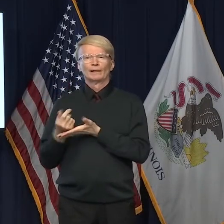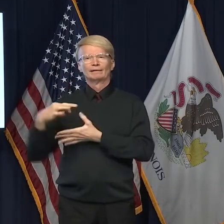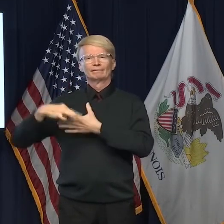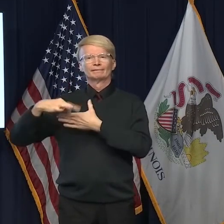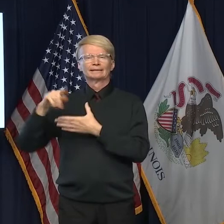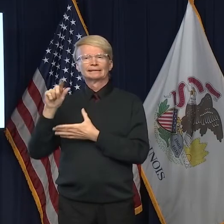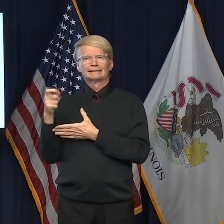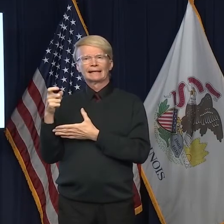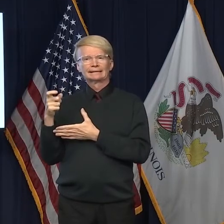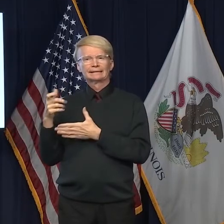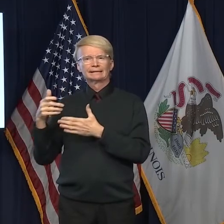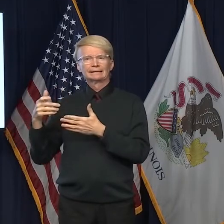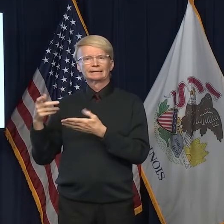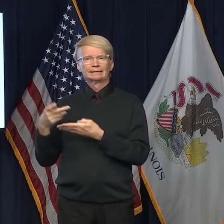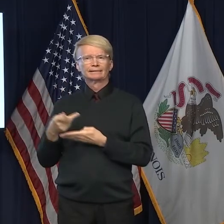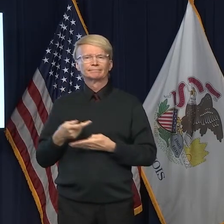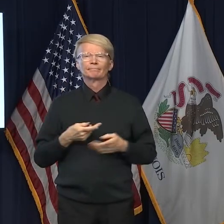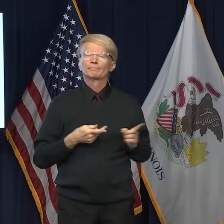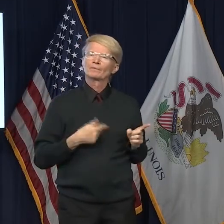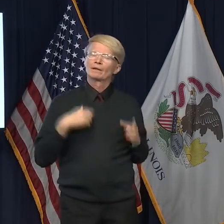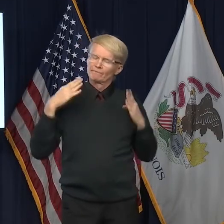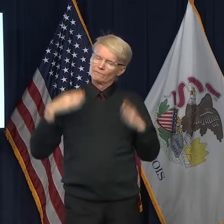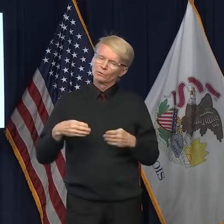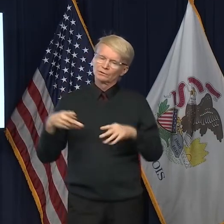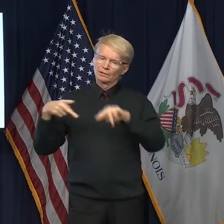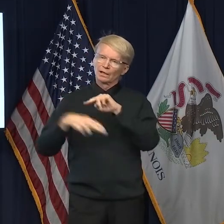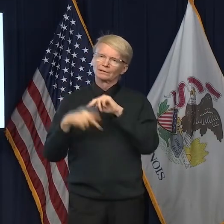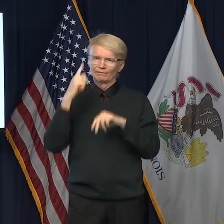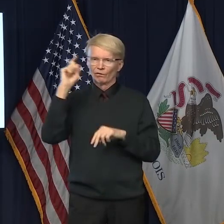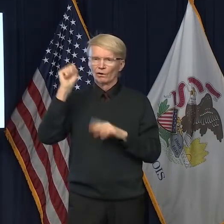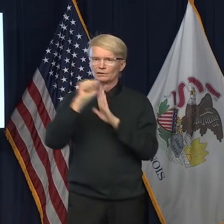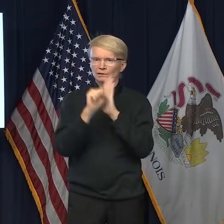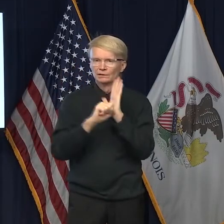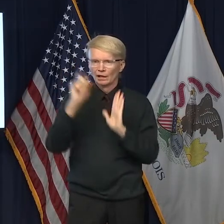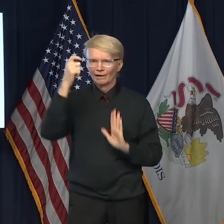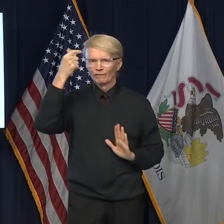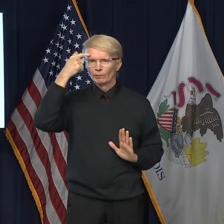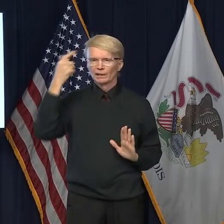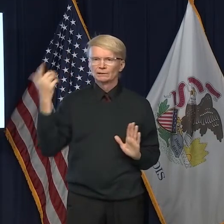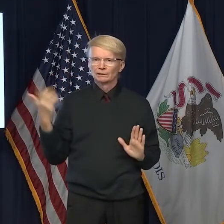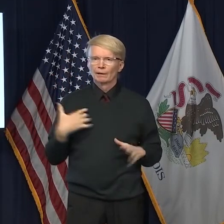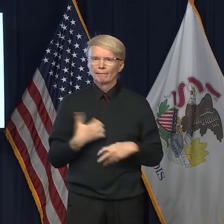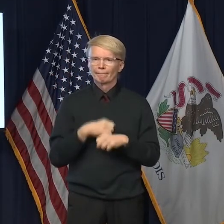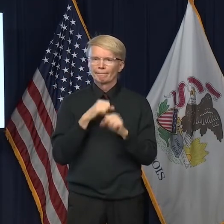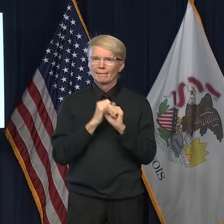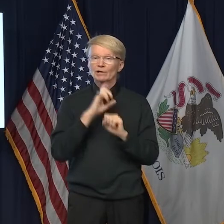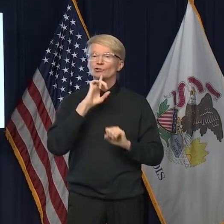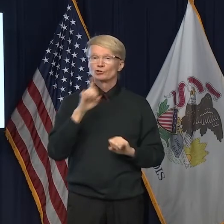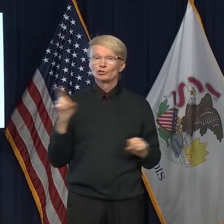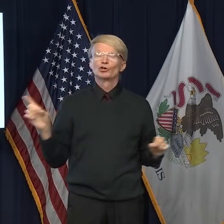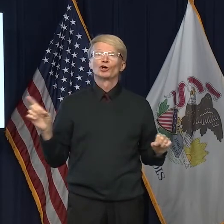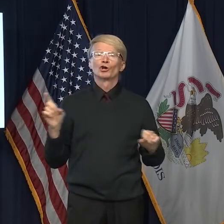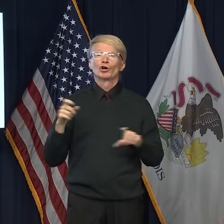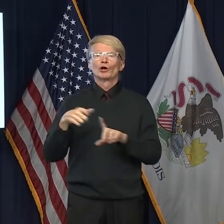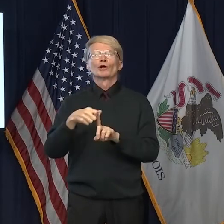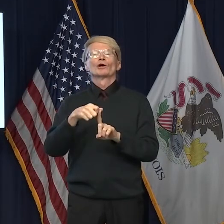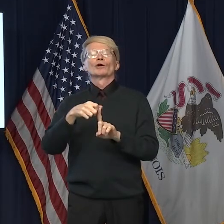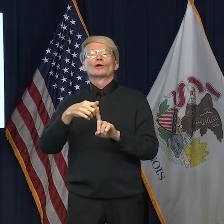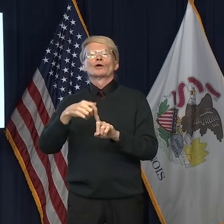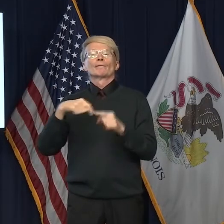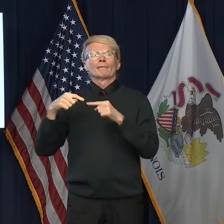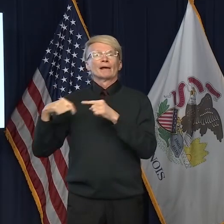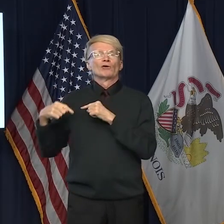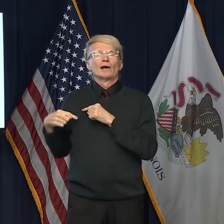I'm focused on the cuts that need to be made in state government, making sure that we're paring back as best